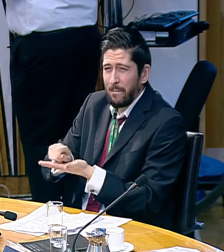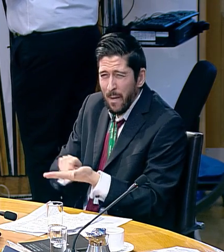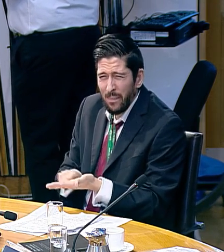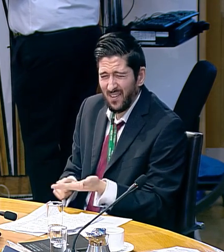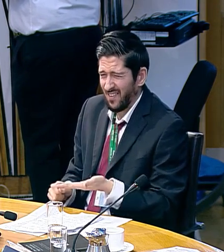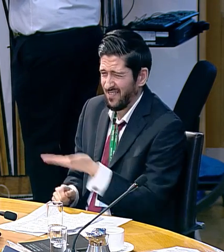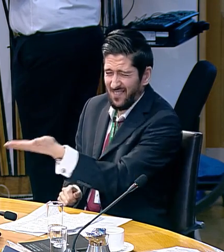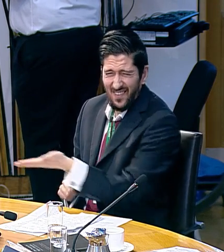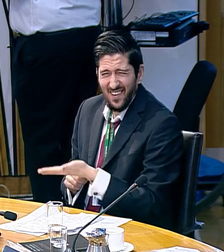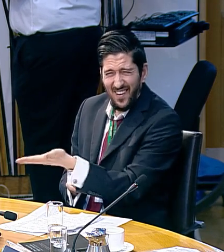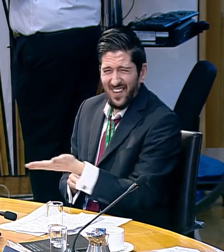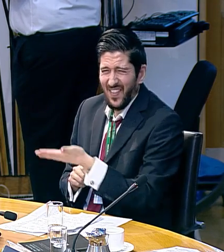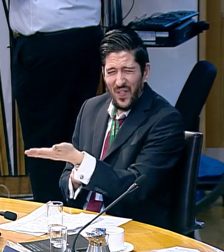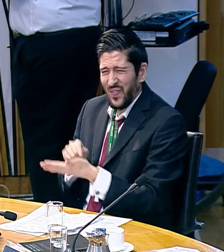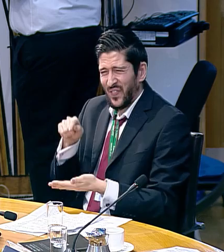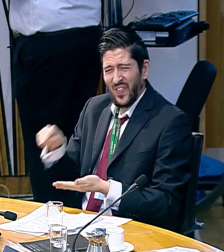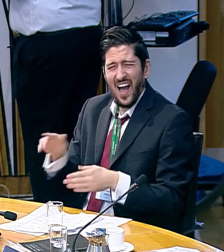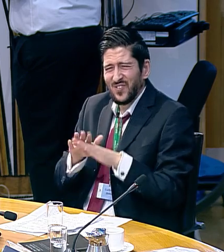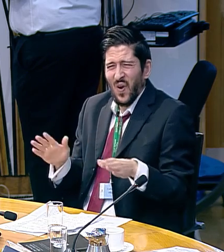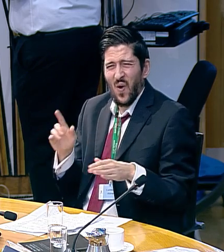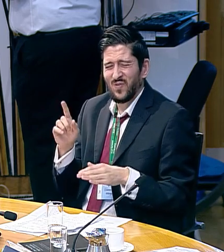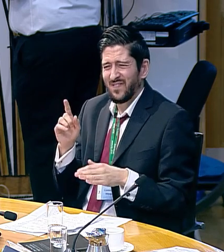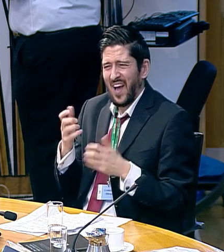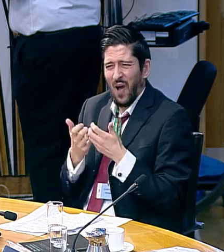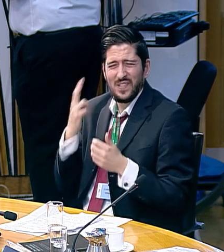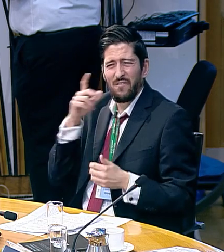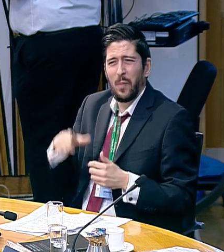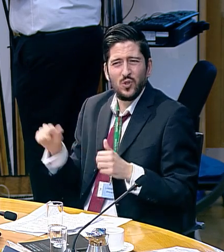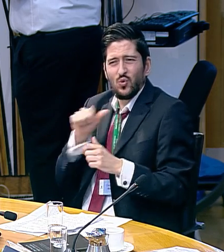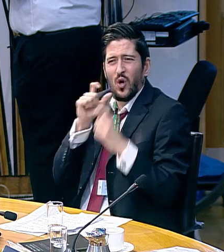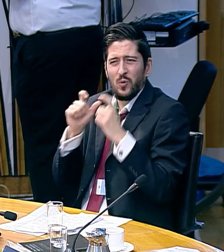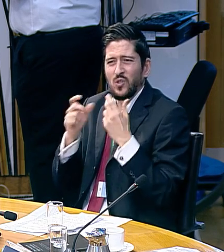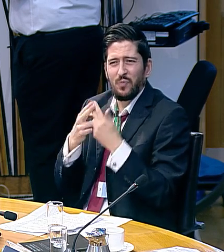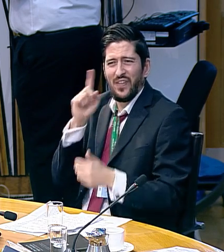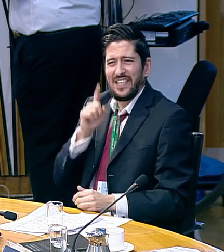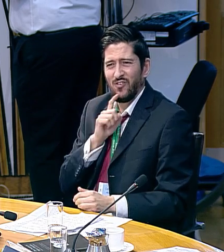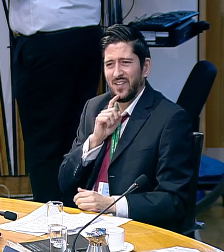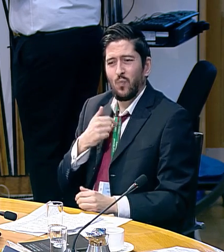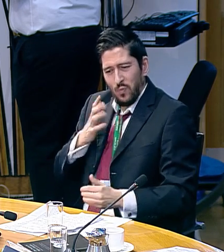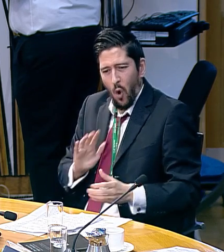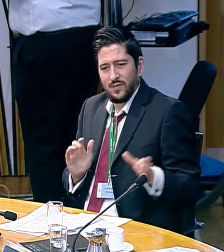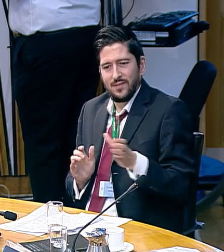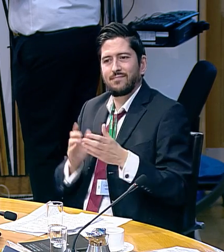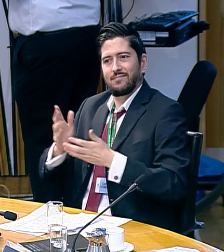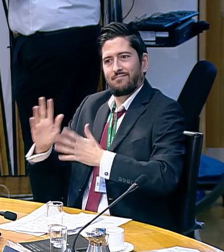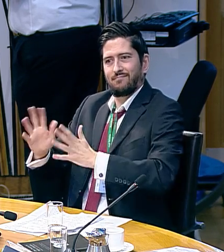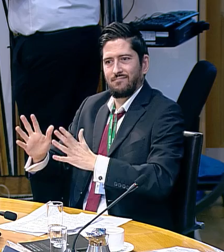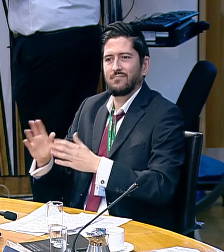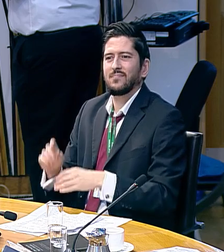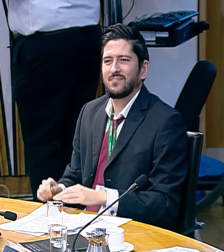person using a pen and paper was just so, so difficult. And that's not how deaf people usually communicate.